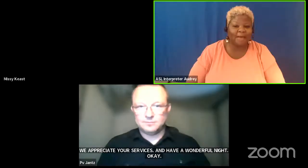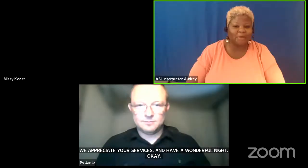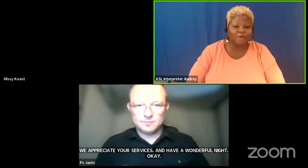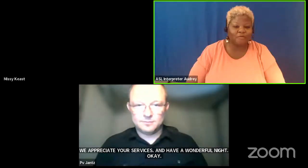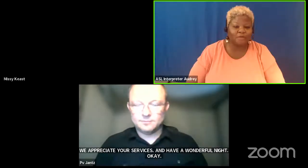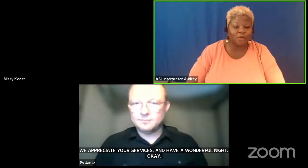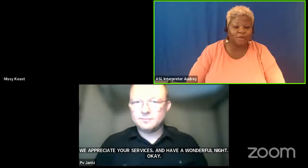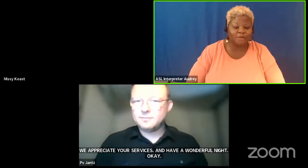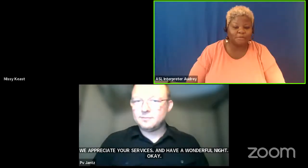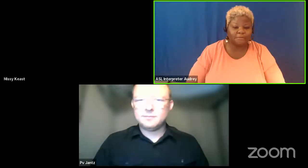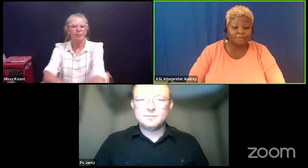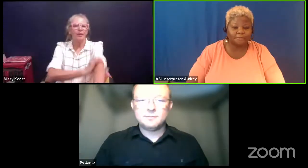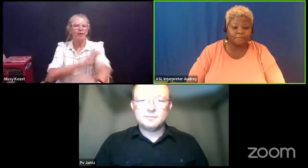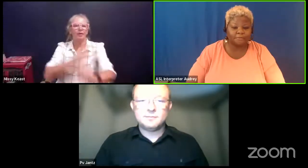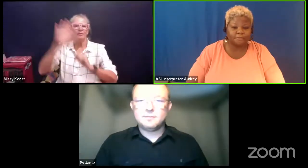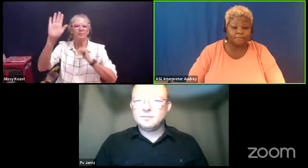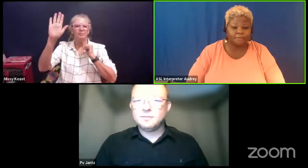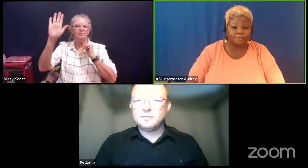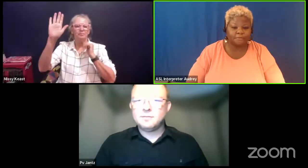see happen going forward?